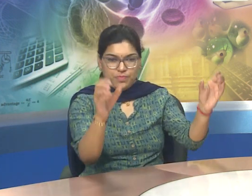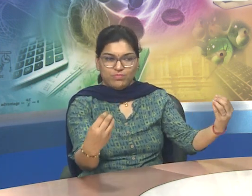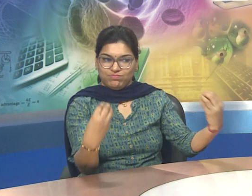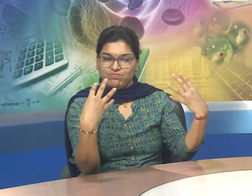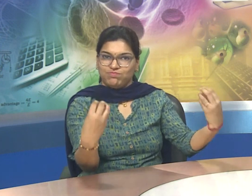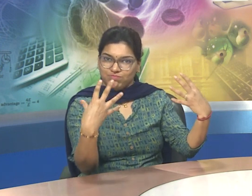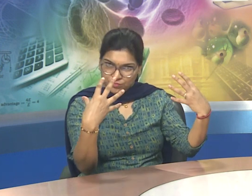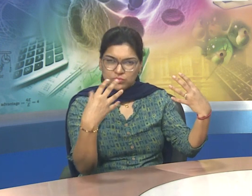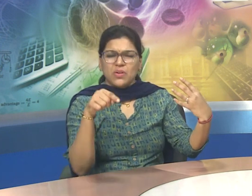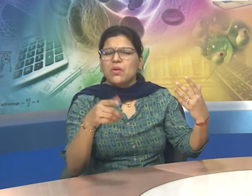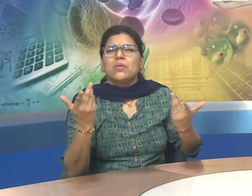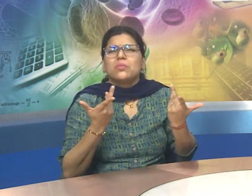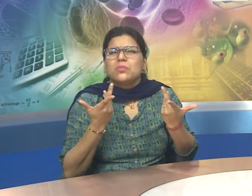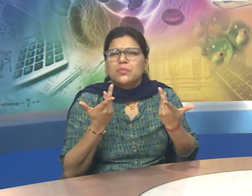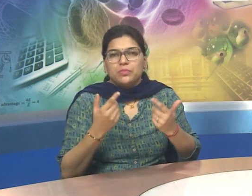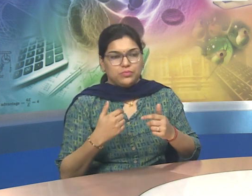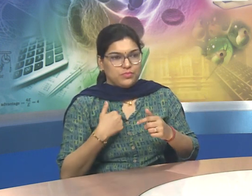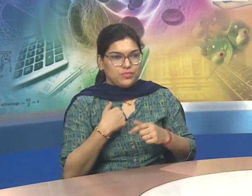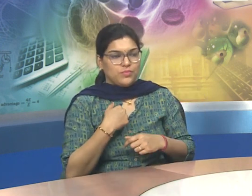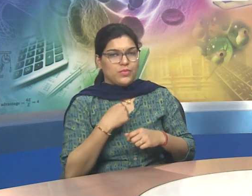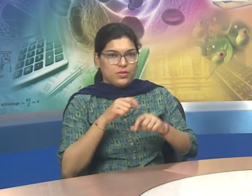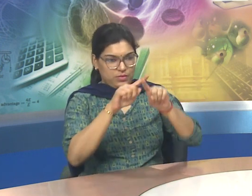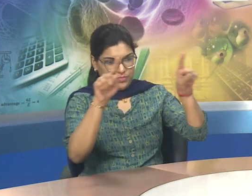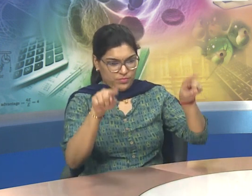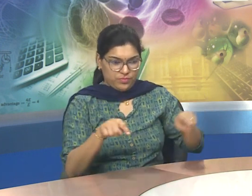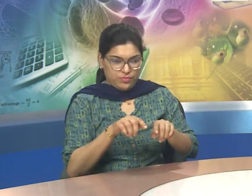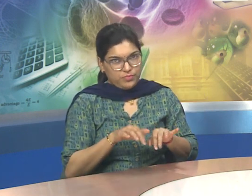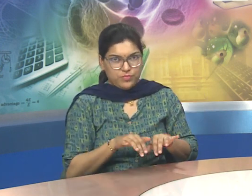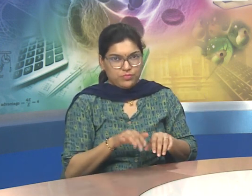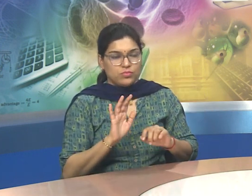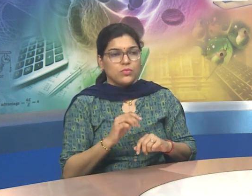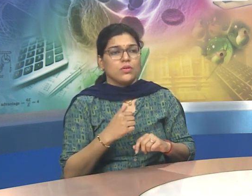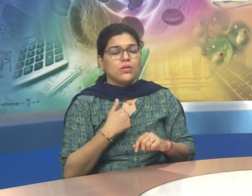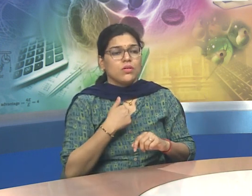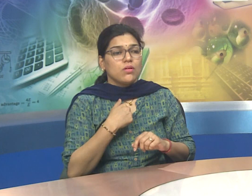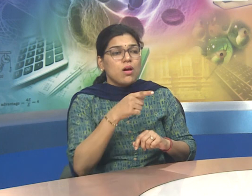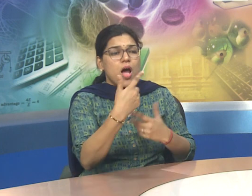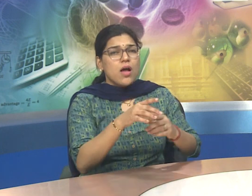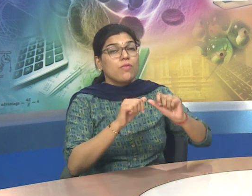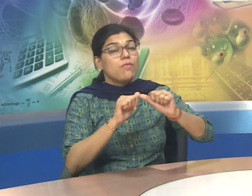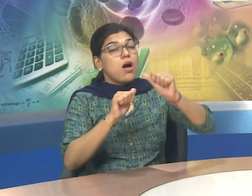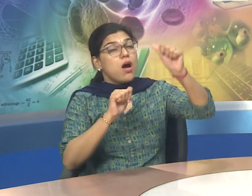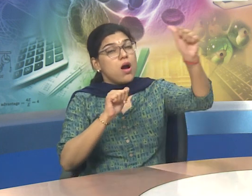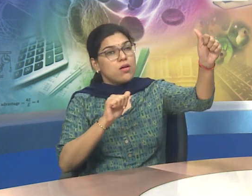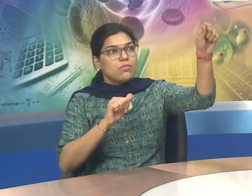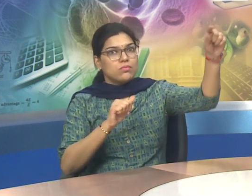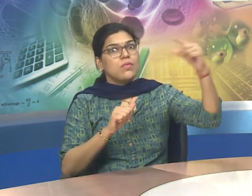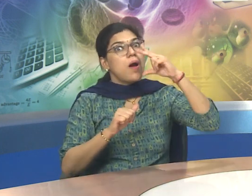screen on both the sides sometimes. Whenever you need to speak or you